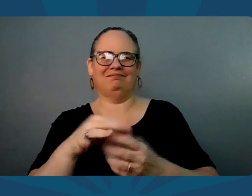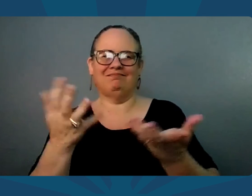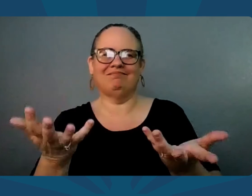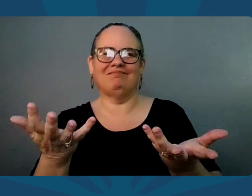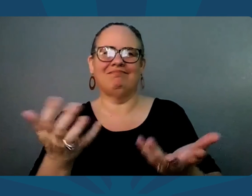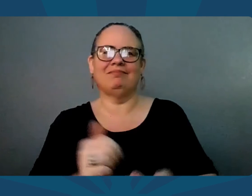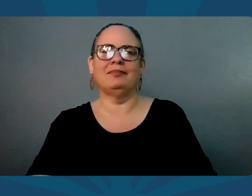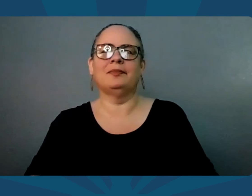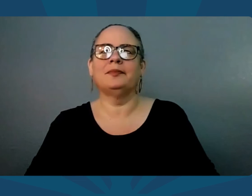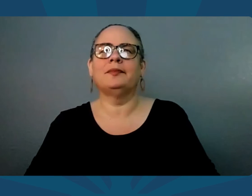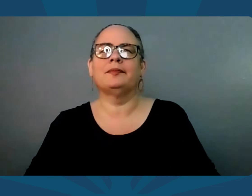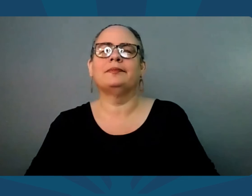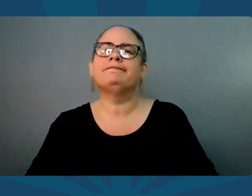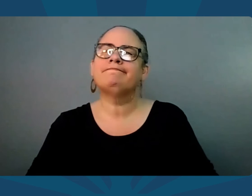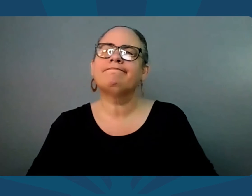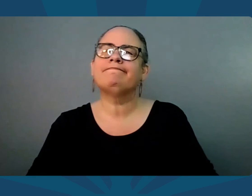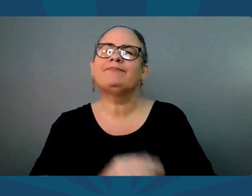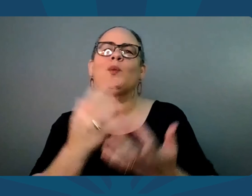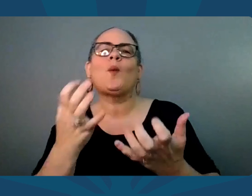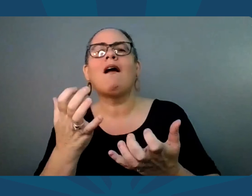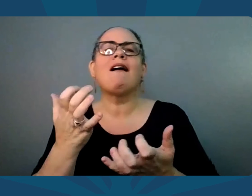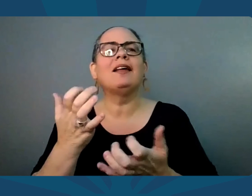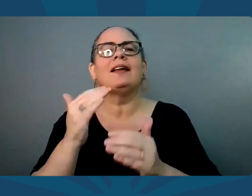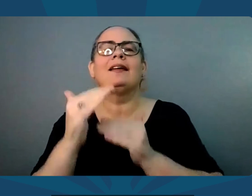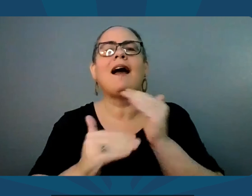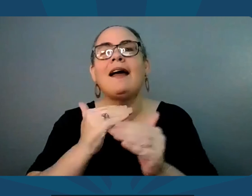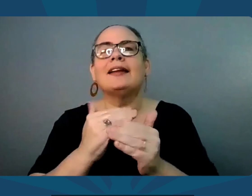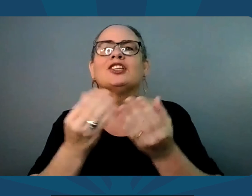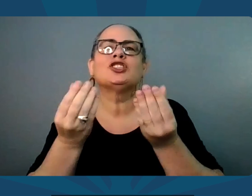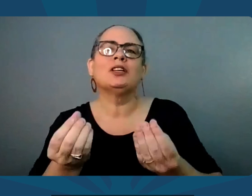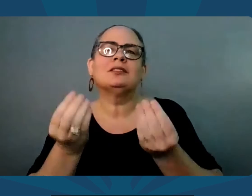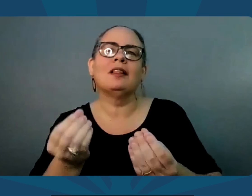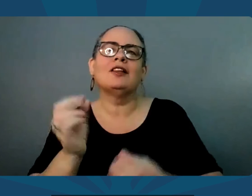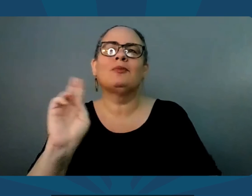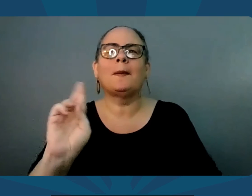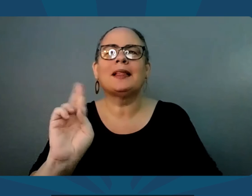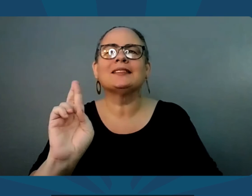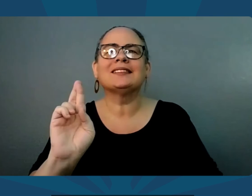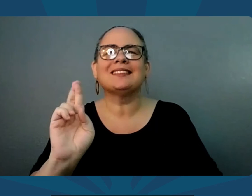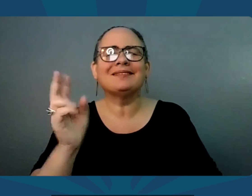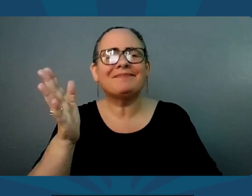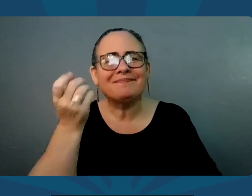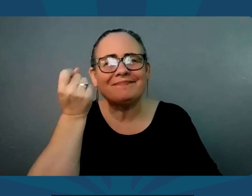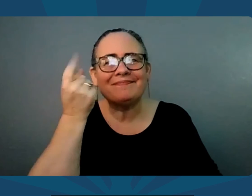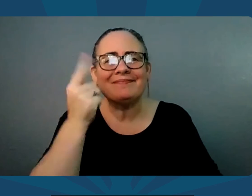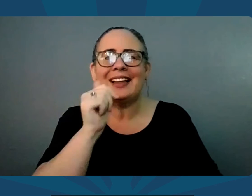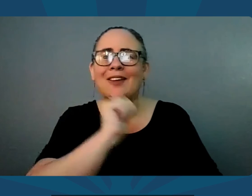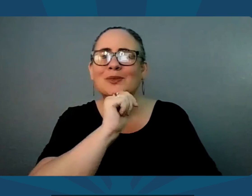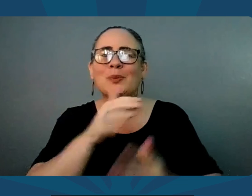to go and cancel out our votes. They want to be seen as kinder,